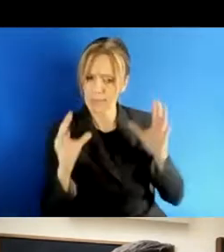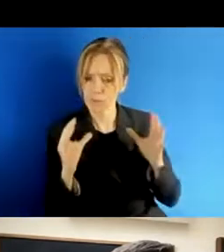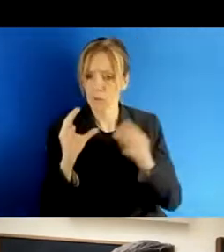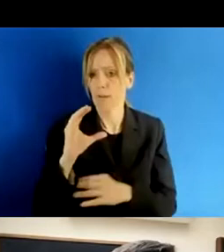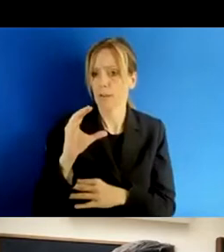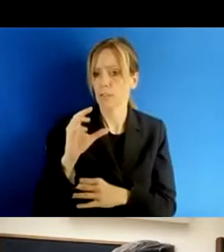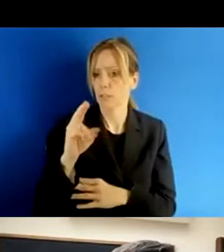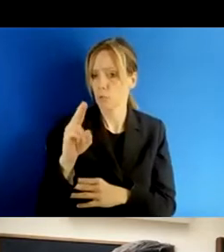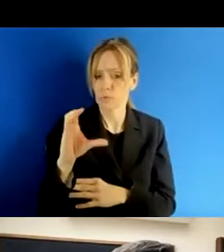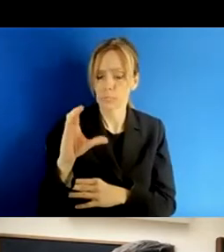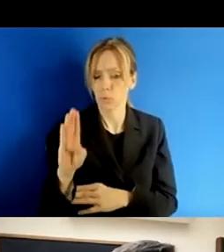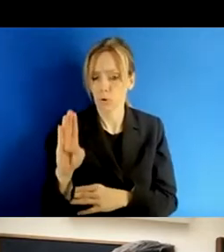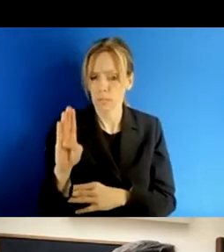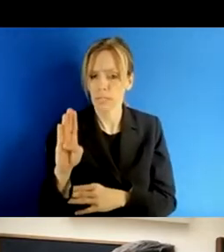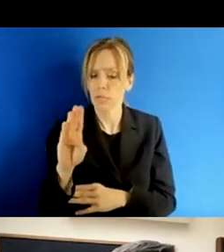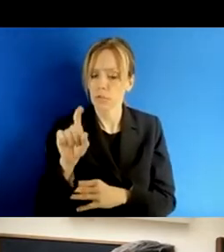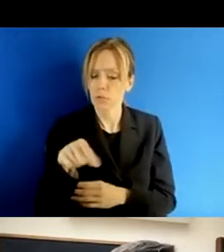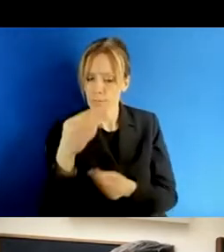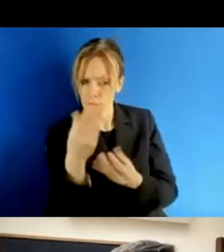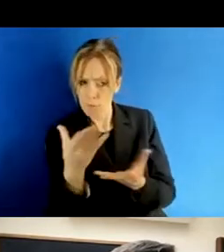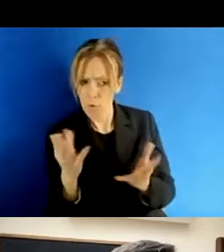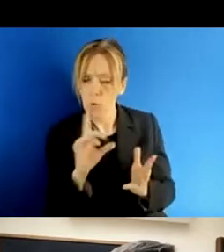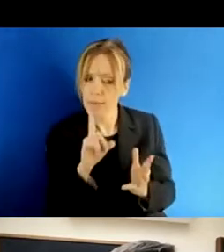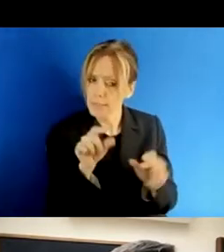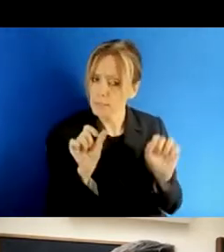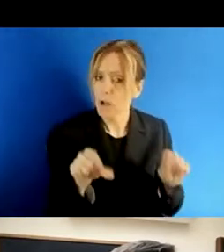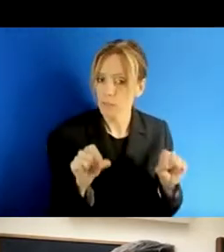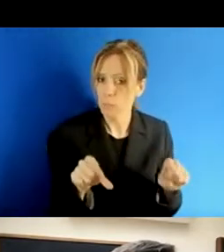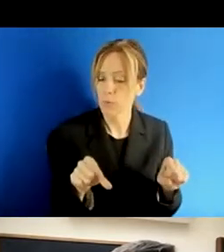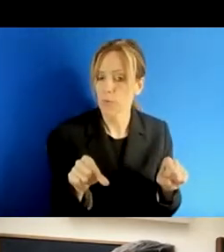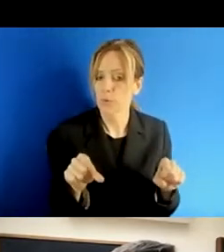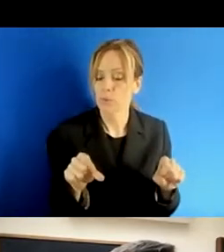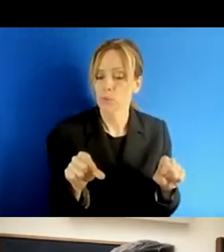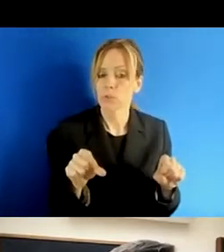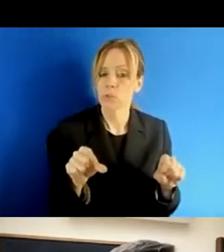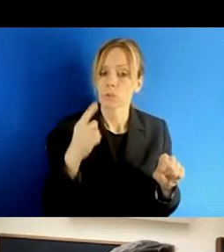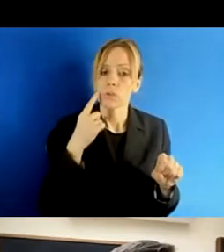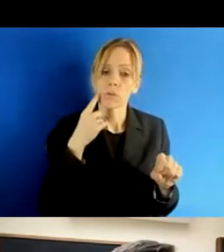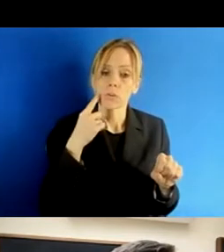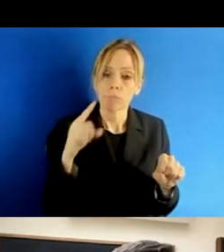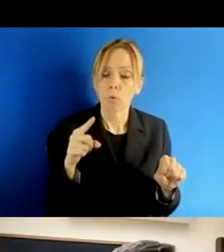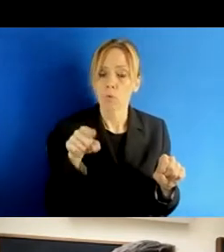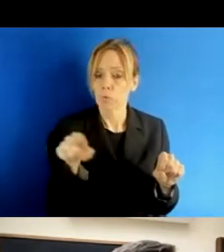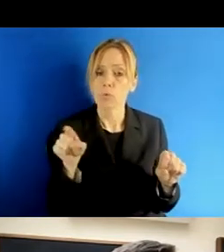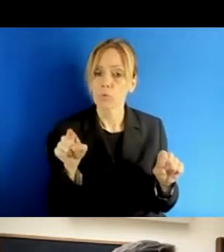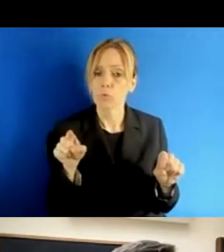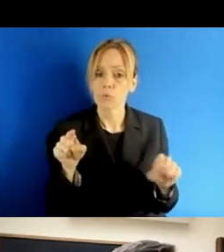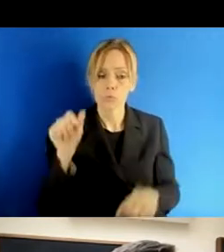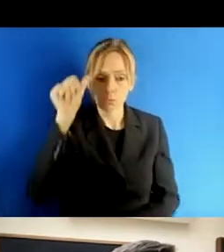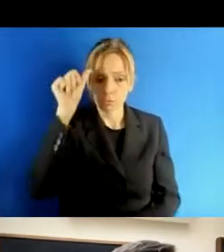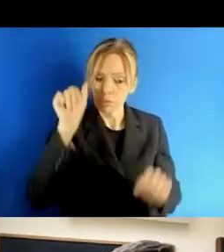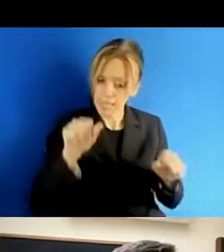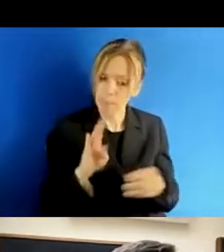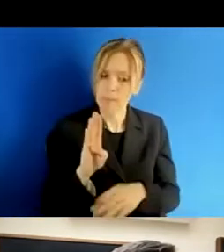know that it is possible that, to be an adult with